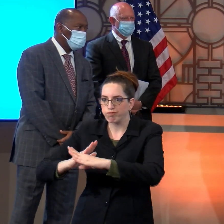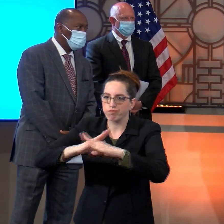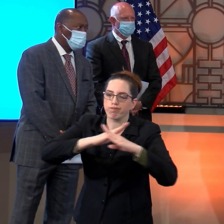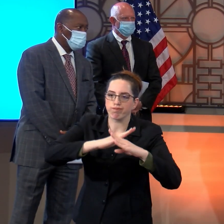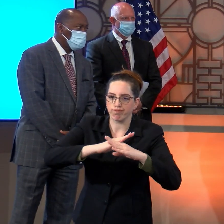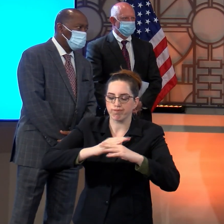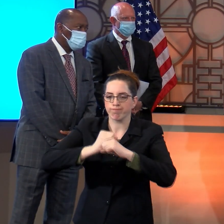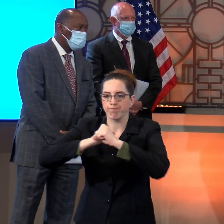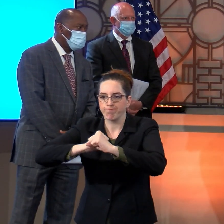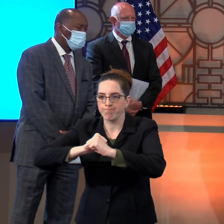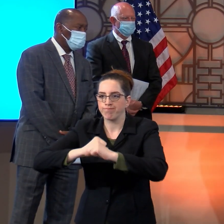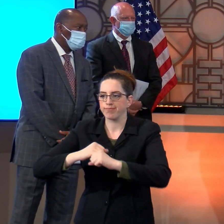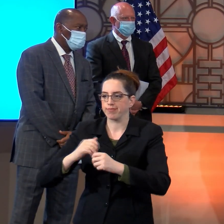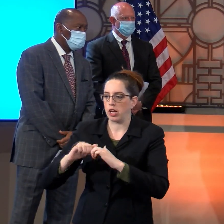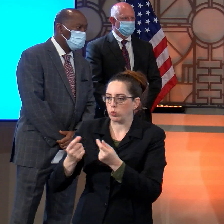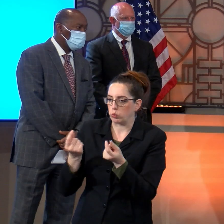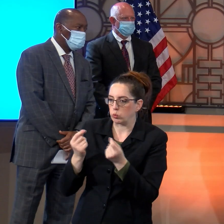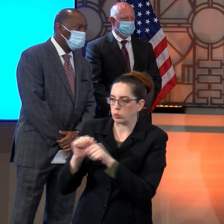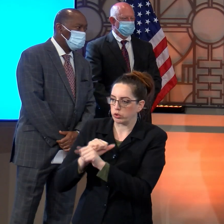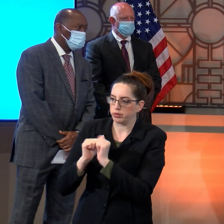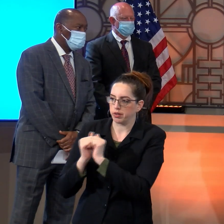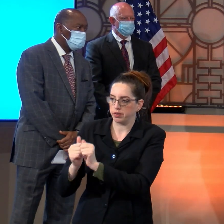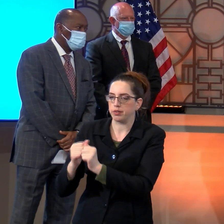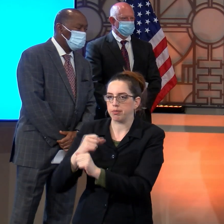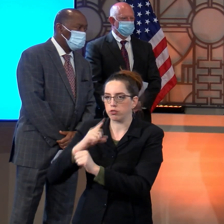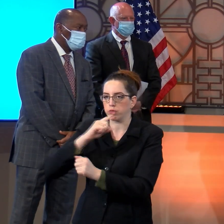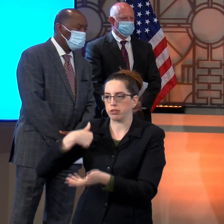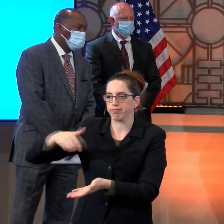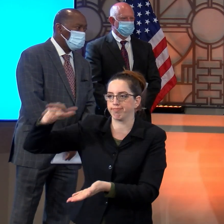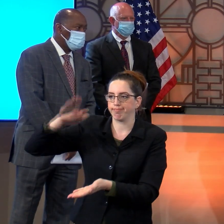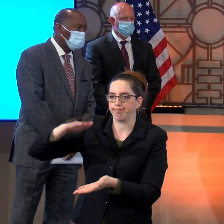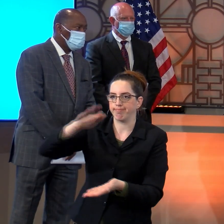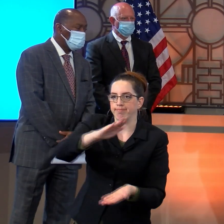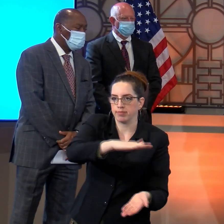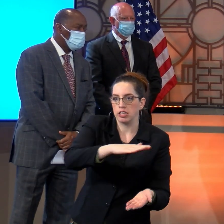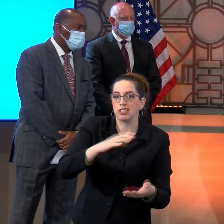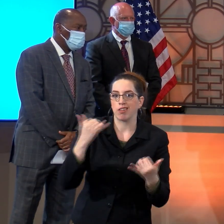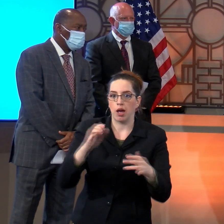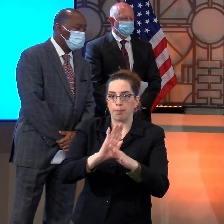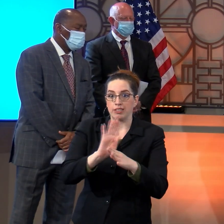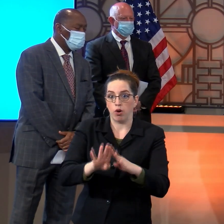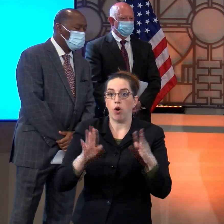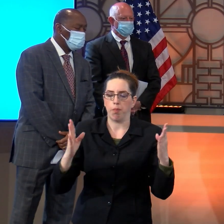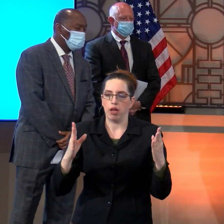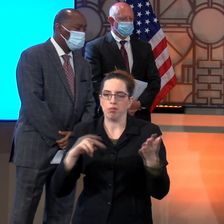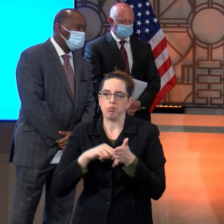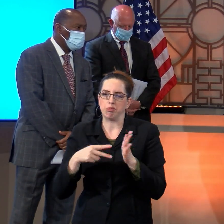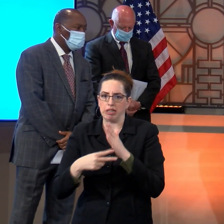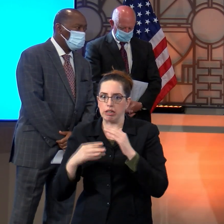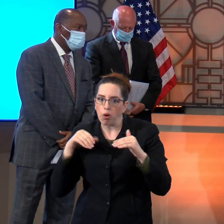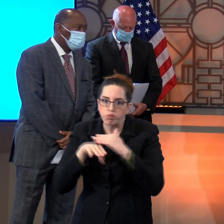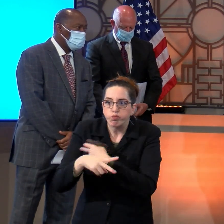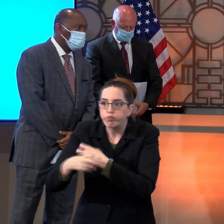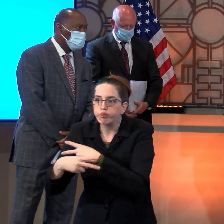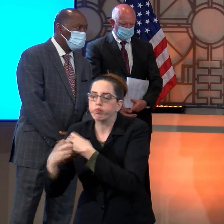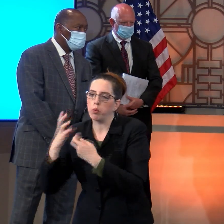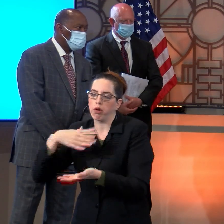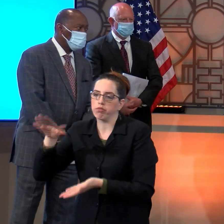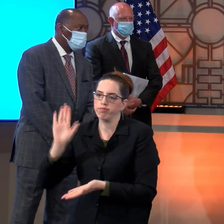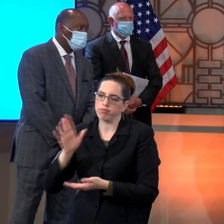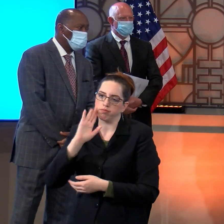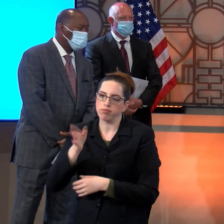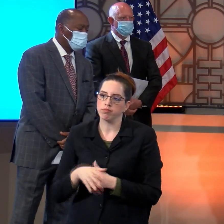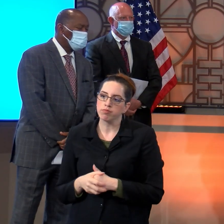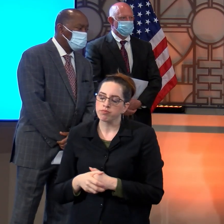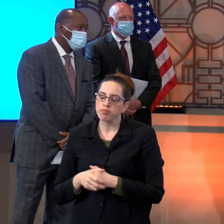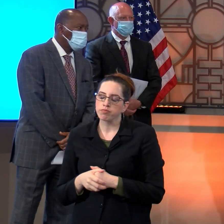the strategies we can use collaboratively to actually reduce those. And as the businesses open, we anticipate those to go down